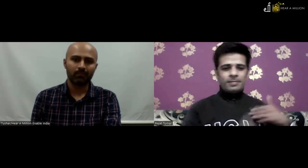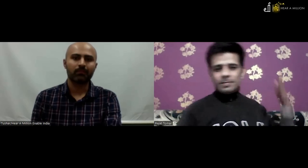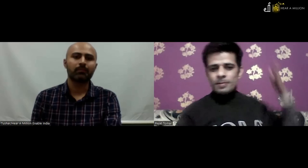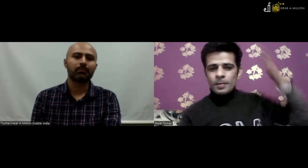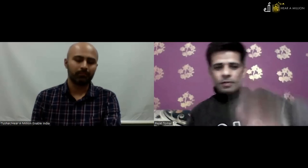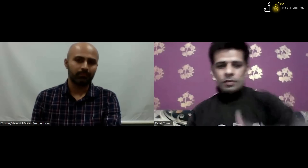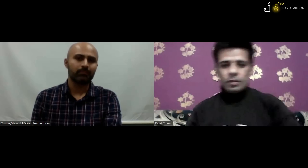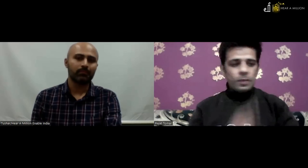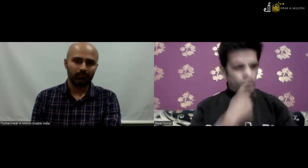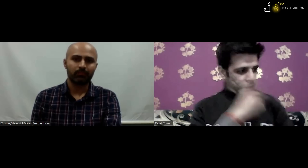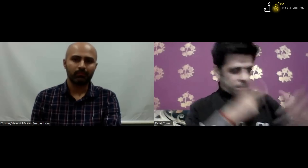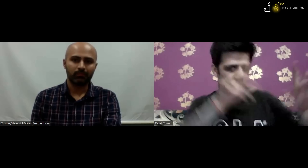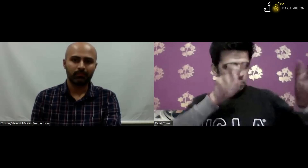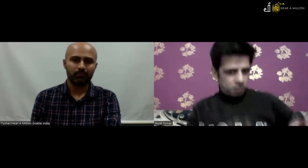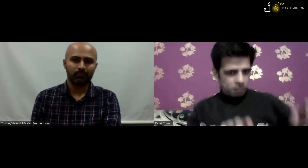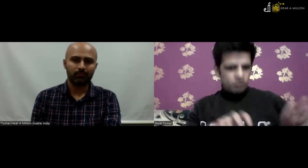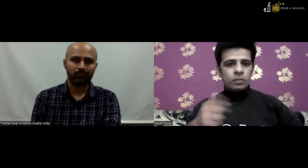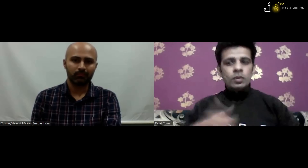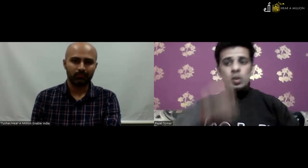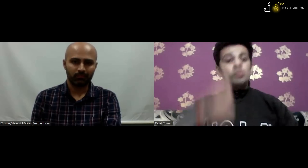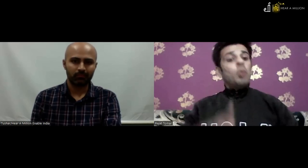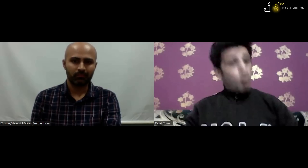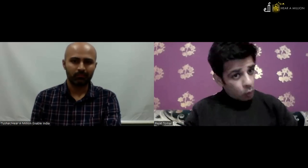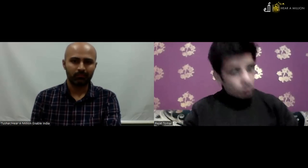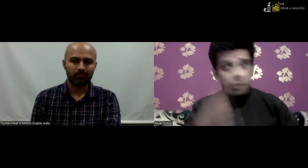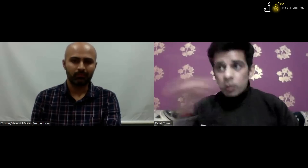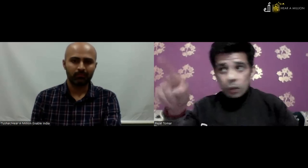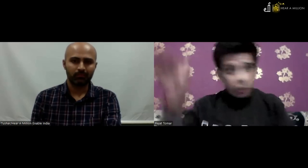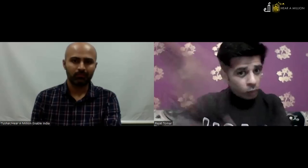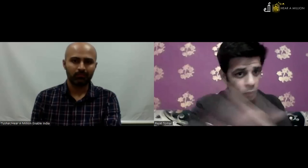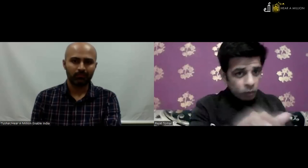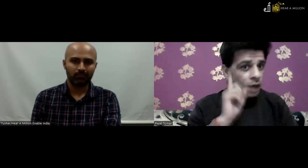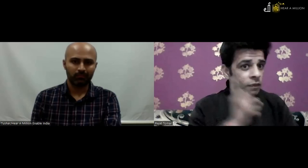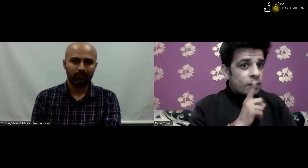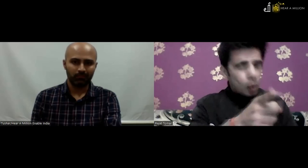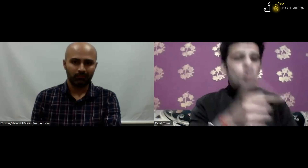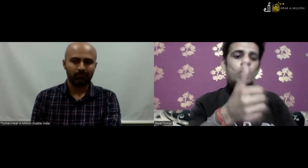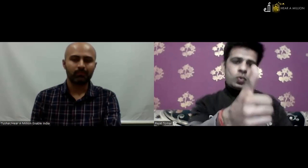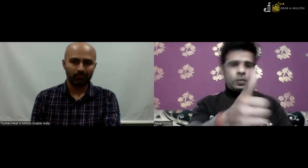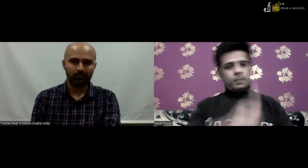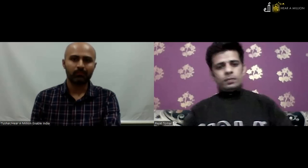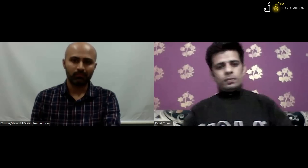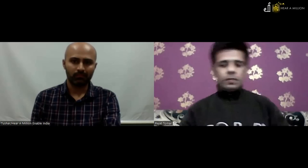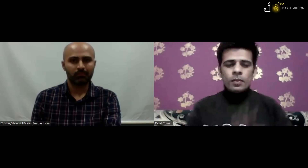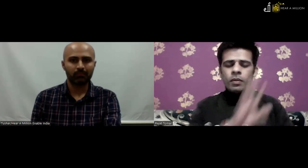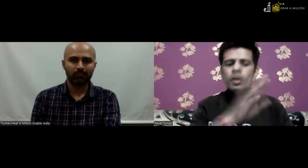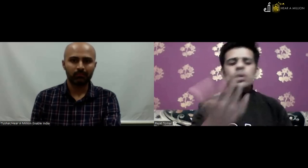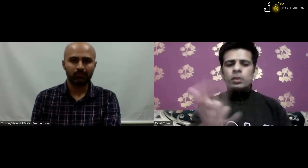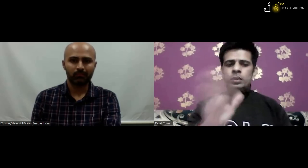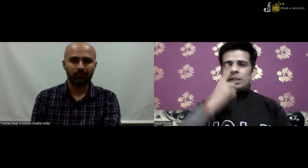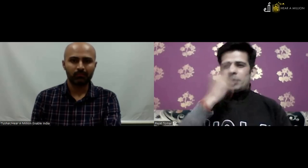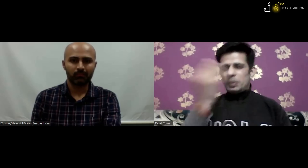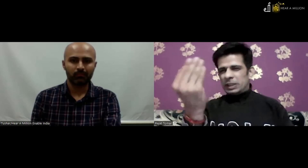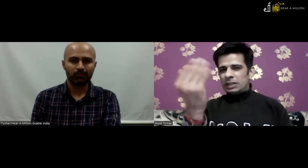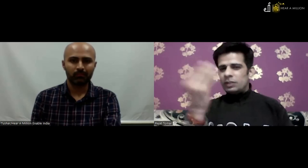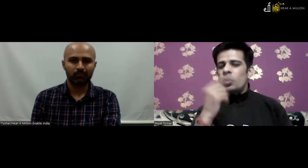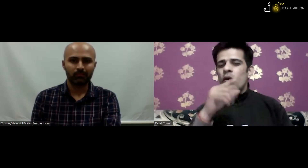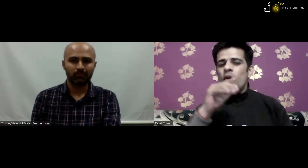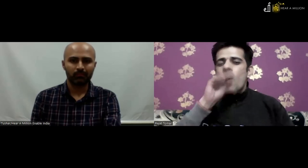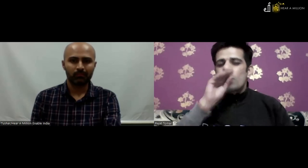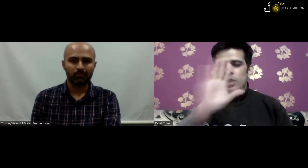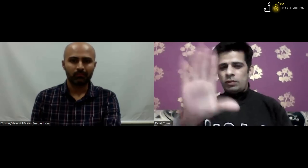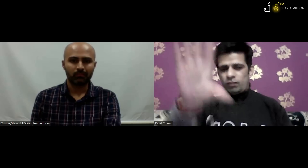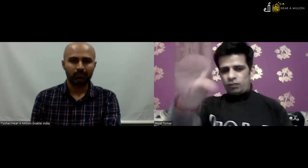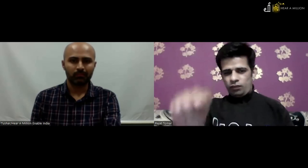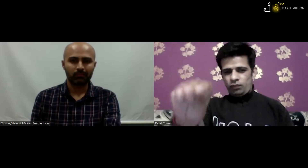I asked my mother to help me and interpret. So my boss, that person in RTO office